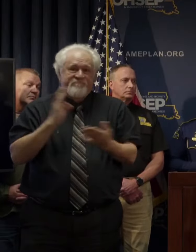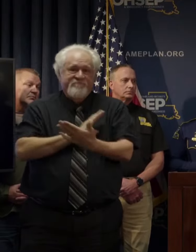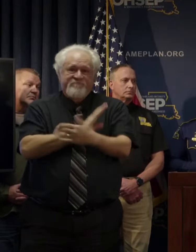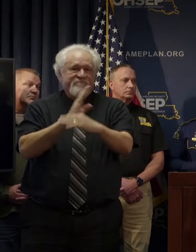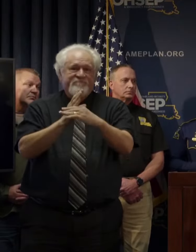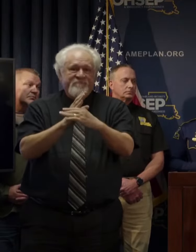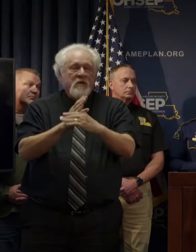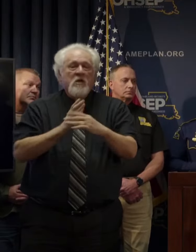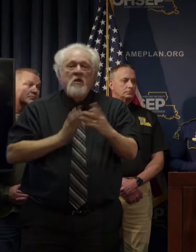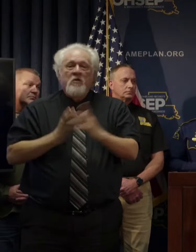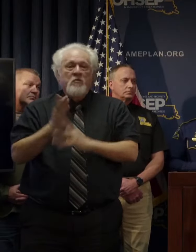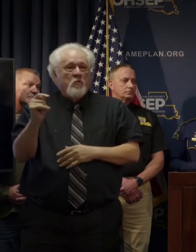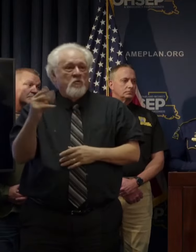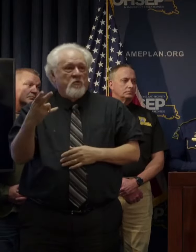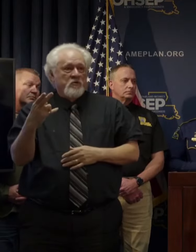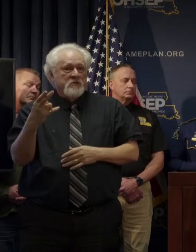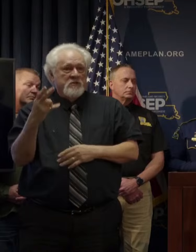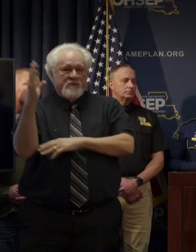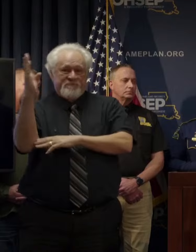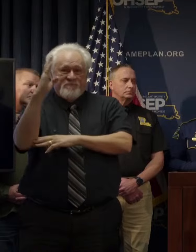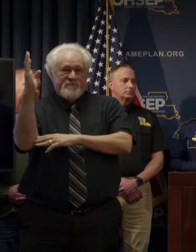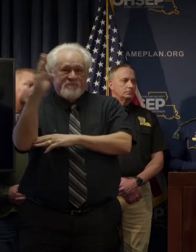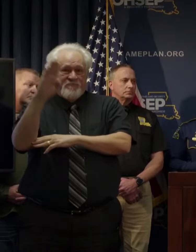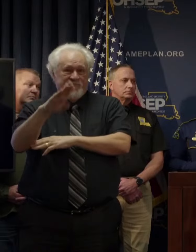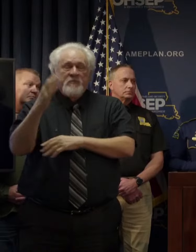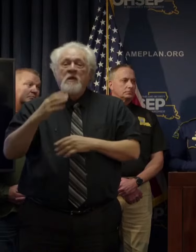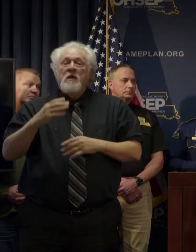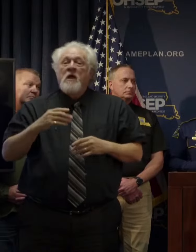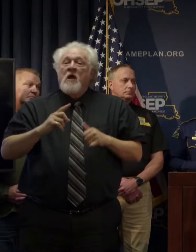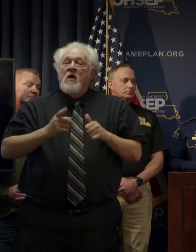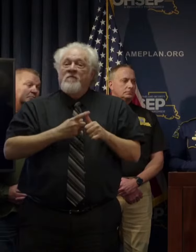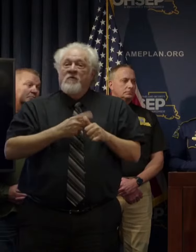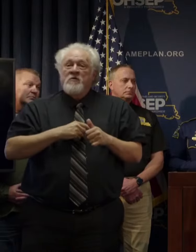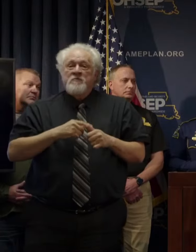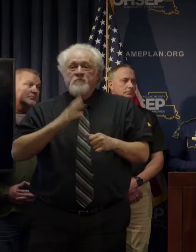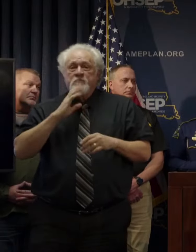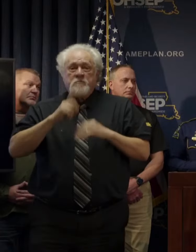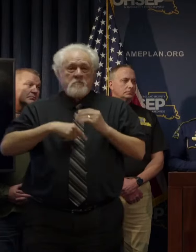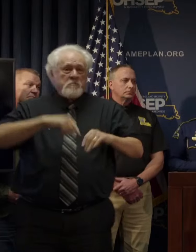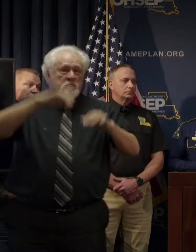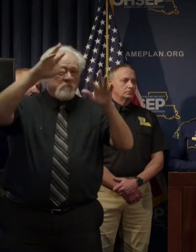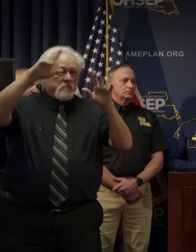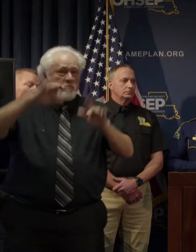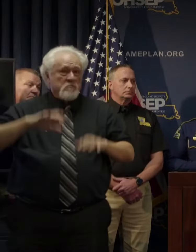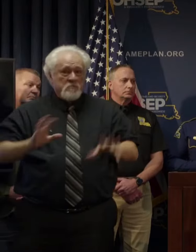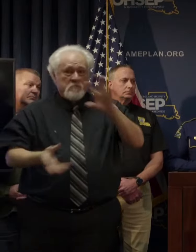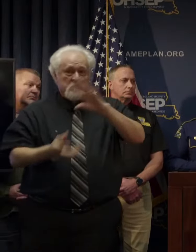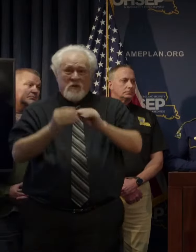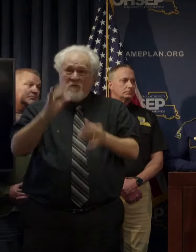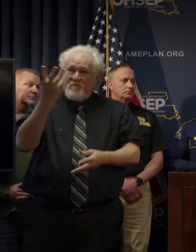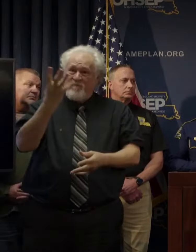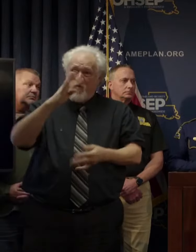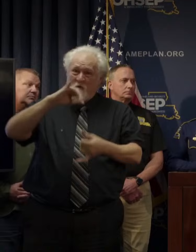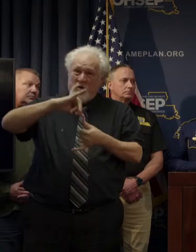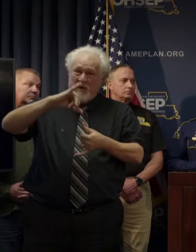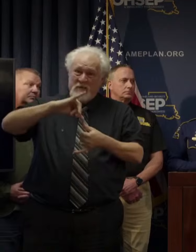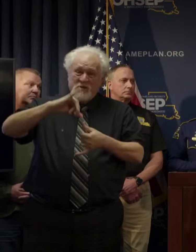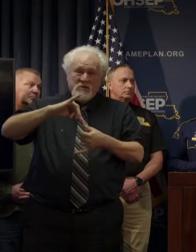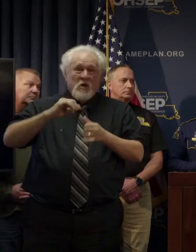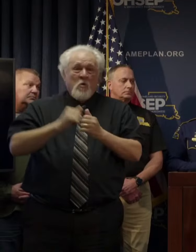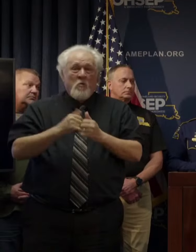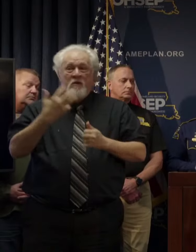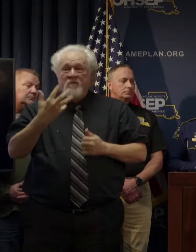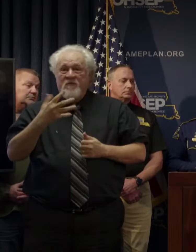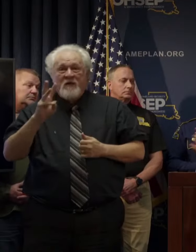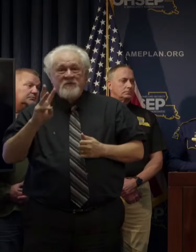through Thursday midday. There's a couple of reasons for that. First off, we're talking about these big snow totals. 4 inches widespread with some 5